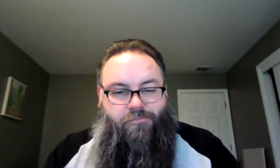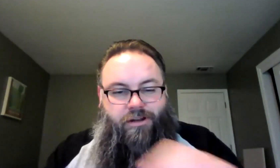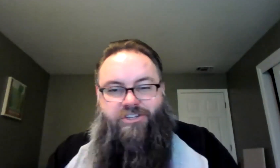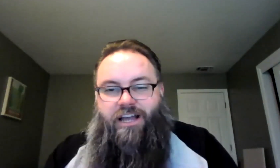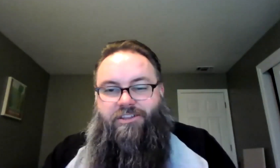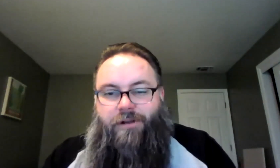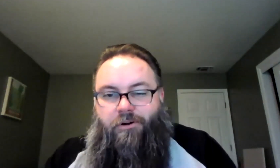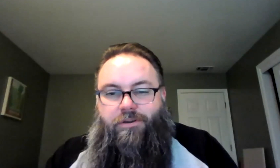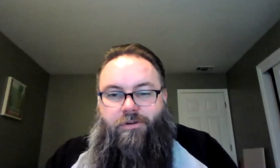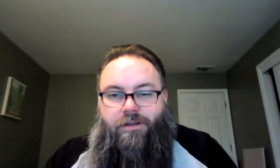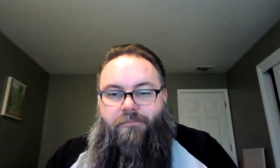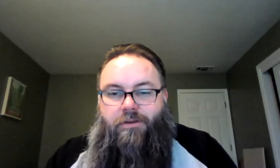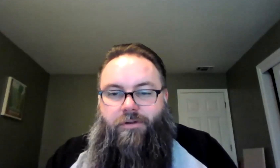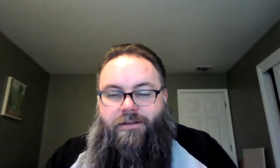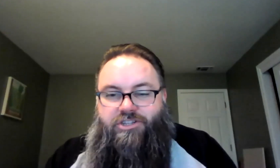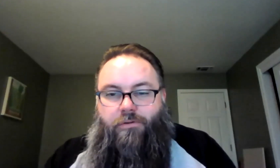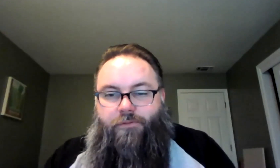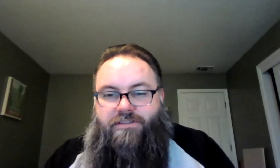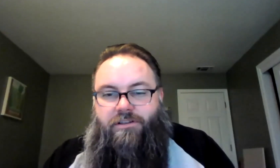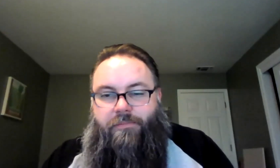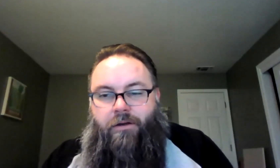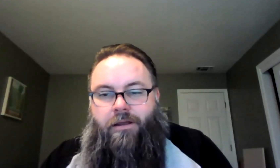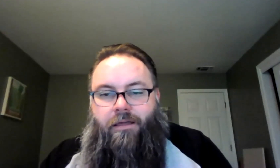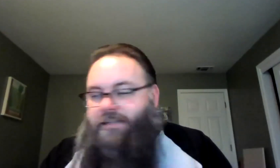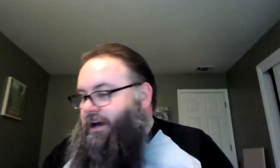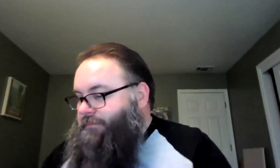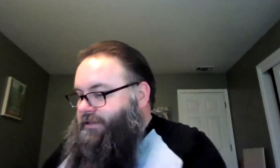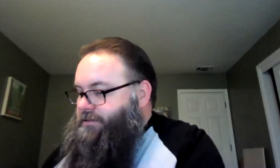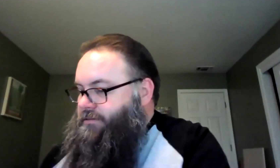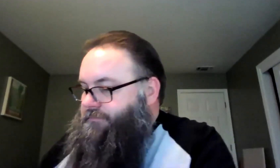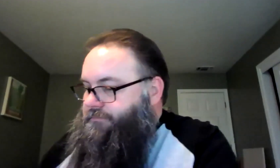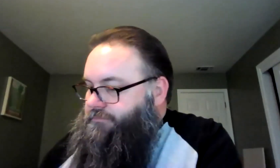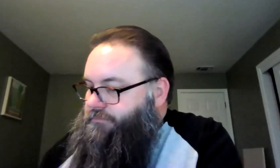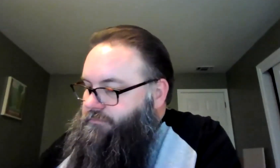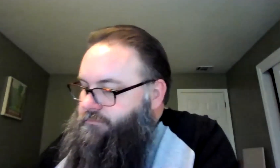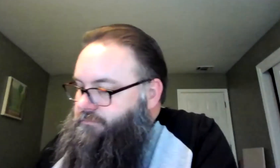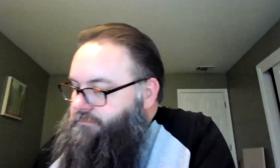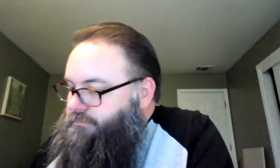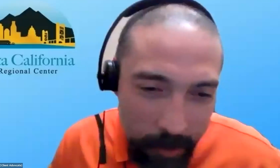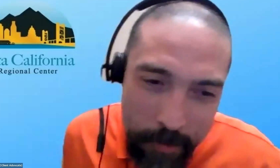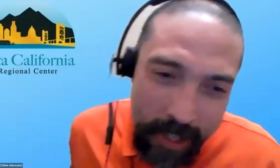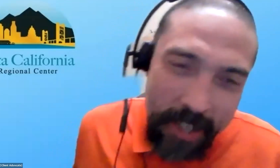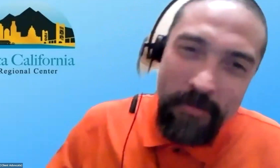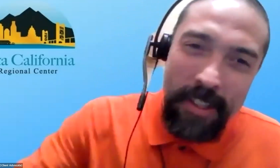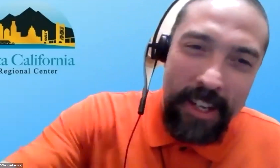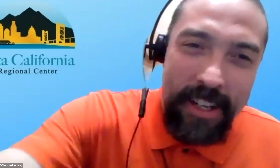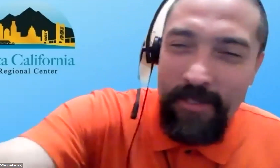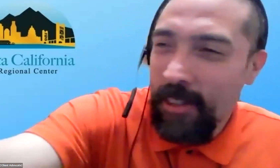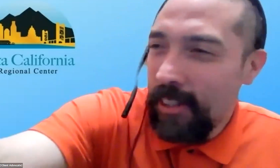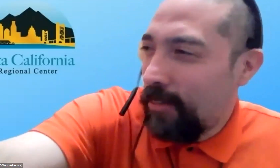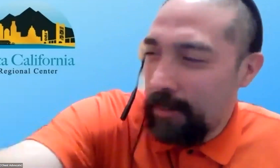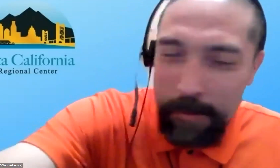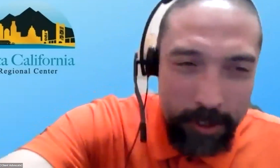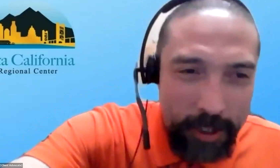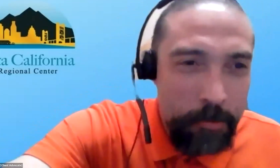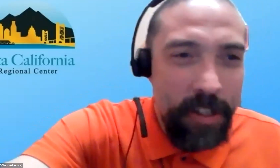update? You put it in the chat there, but I'm hoping you can unmute and share with folks a little bit about that topic, please. Hello, everybody.